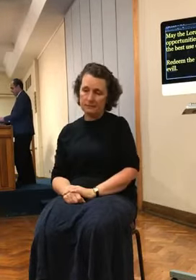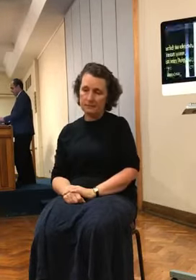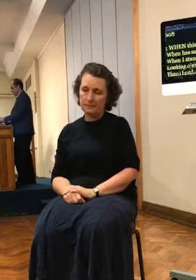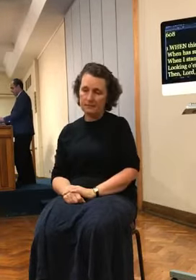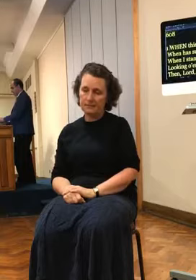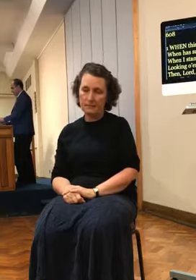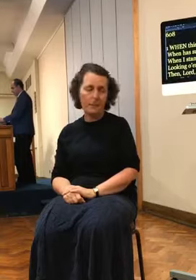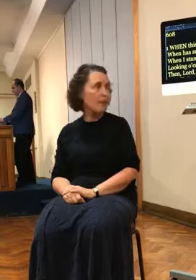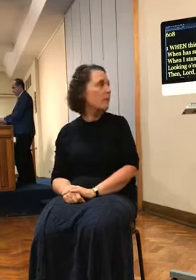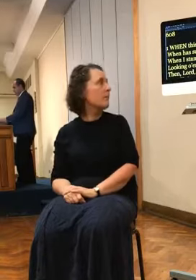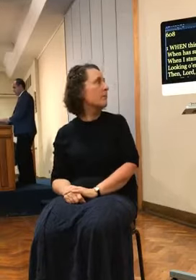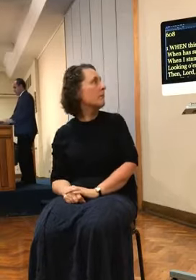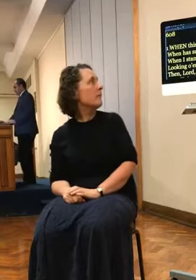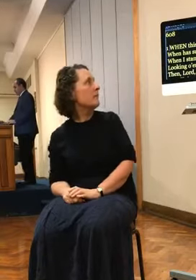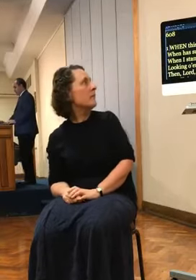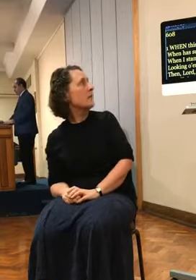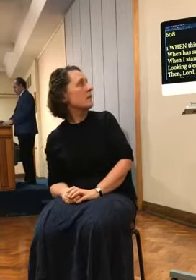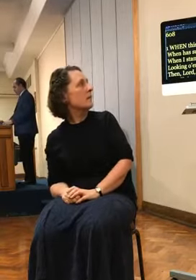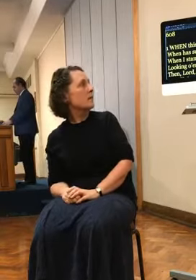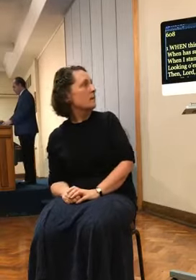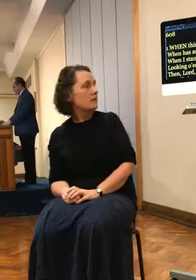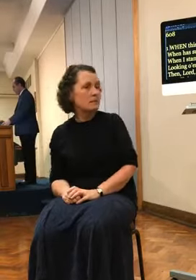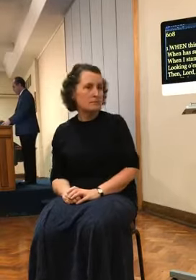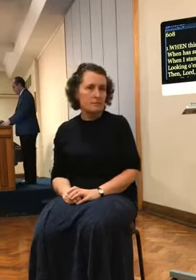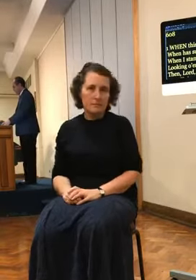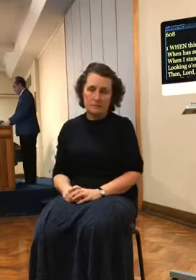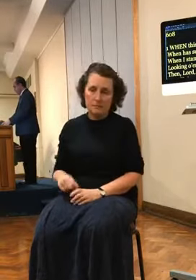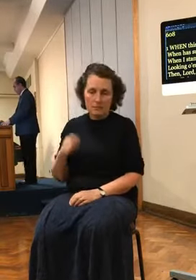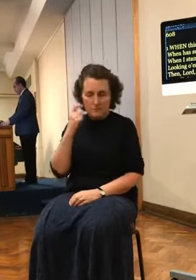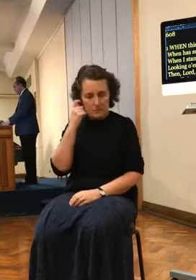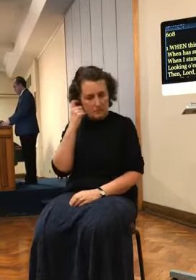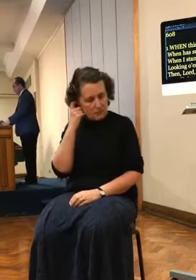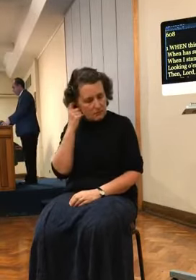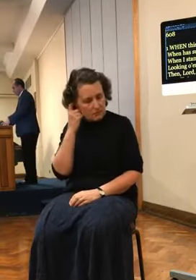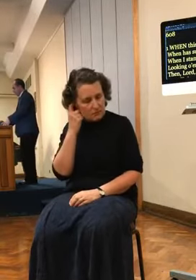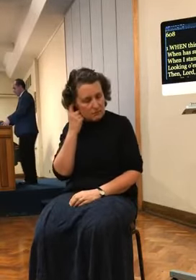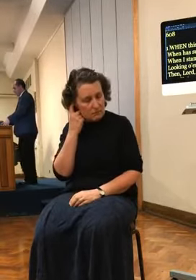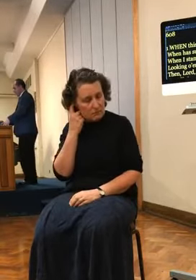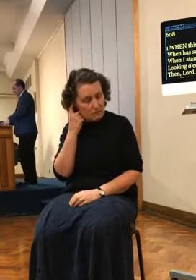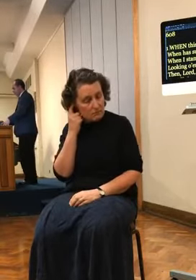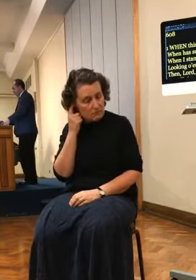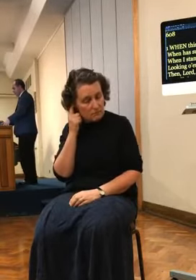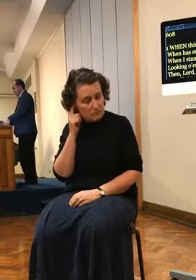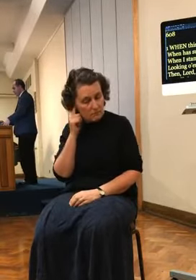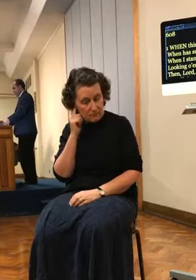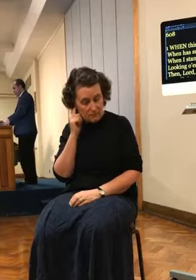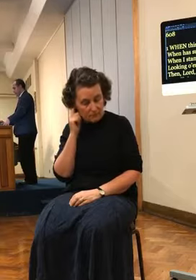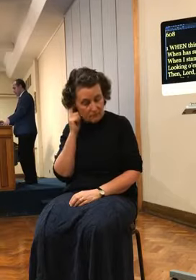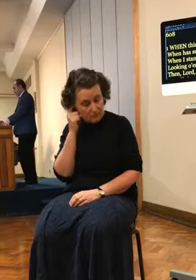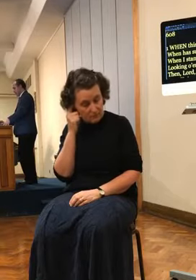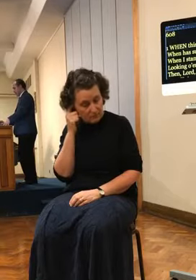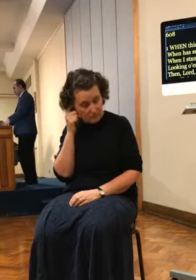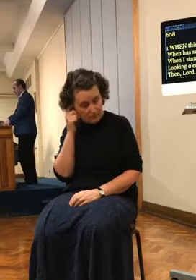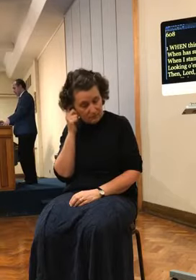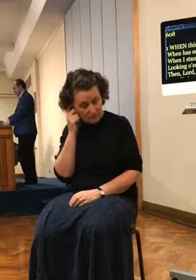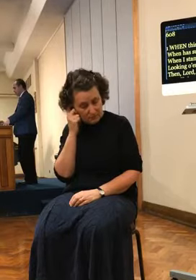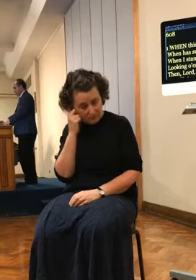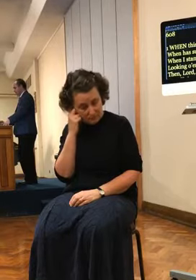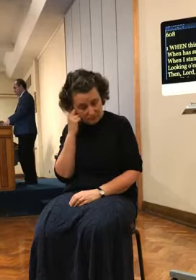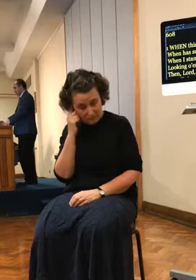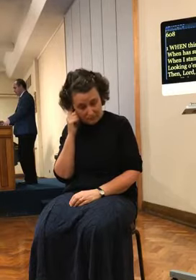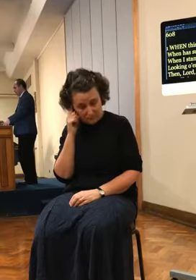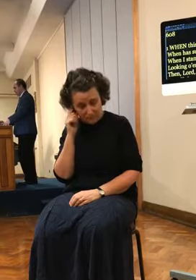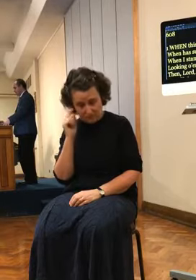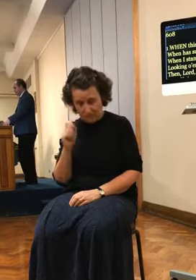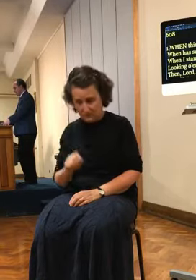608. When this passing world is done, when I stand yon radiant sun, when